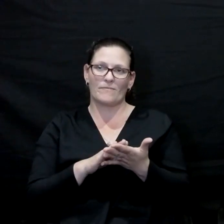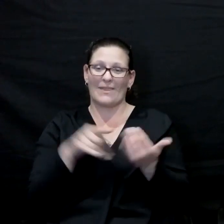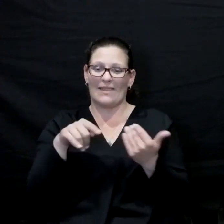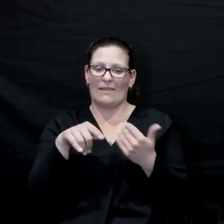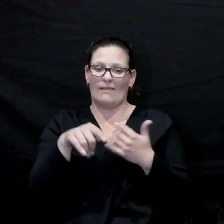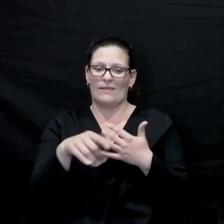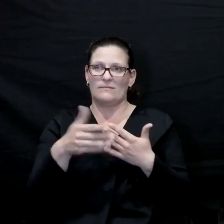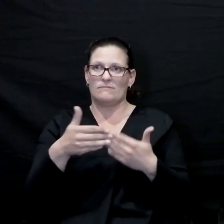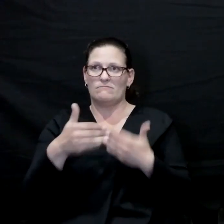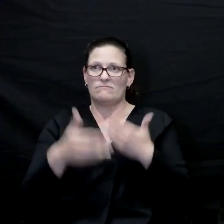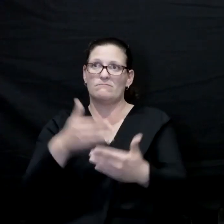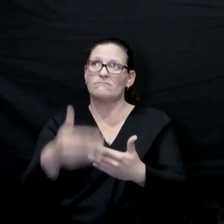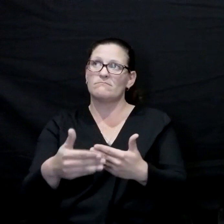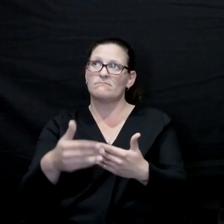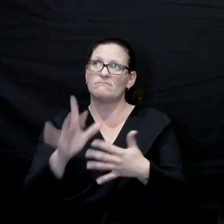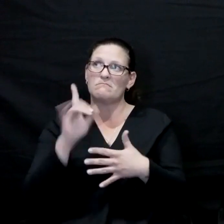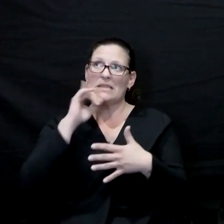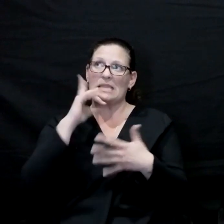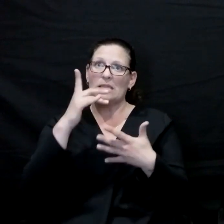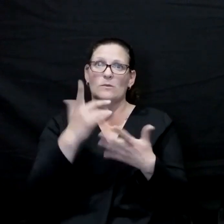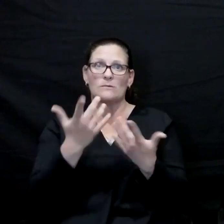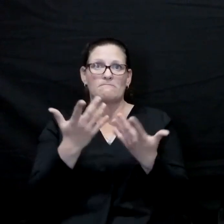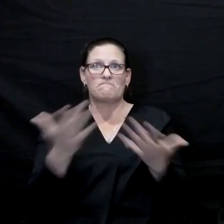I am open for questions.